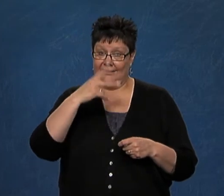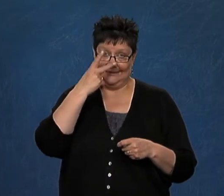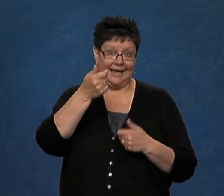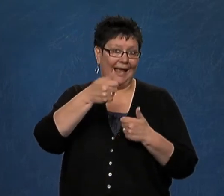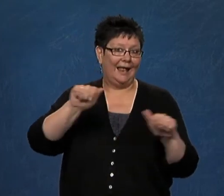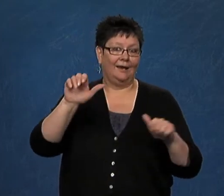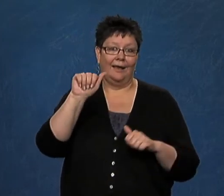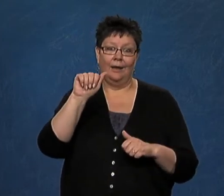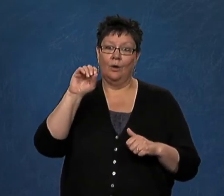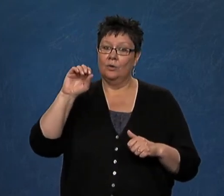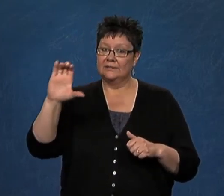the AOC's